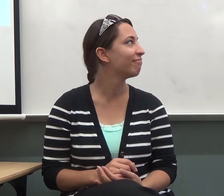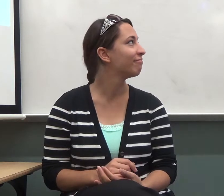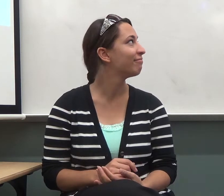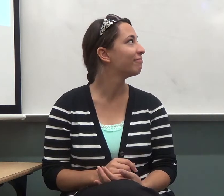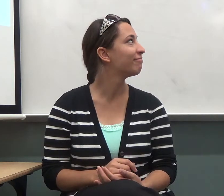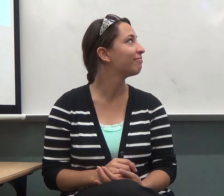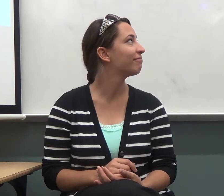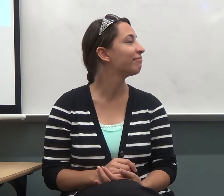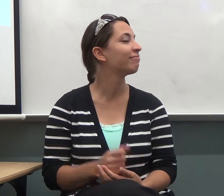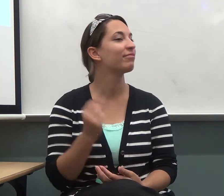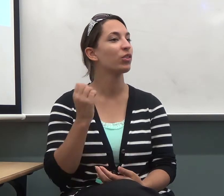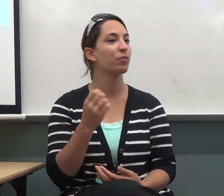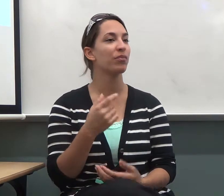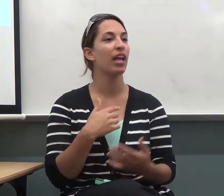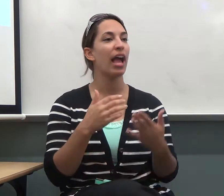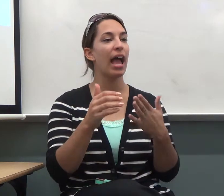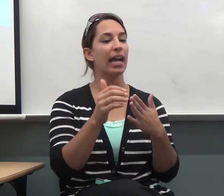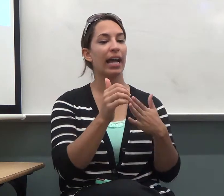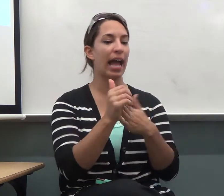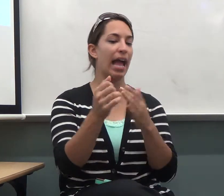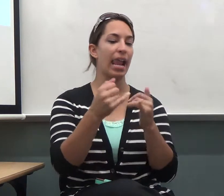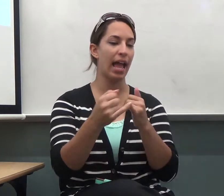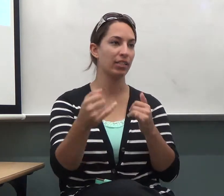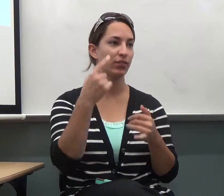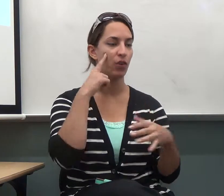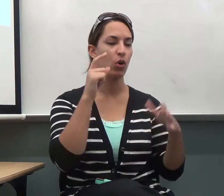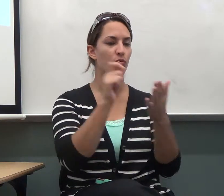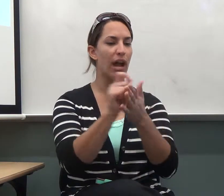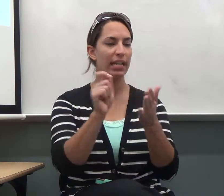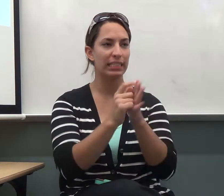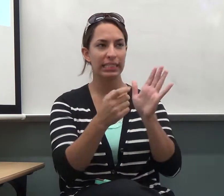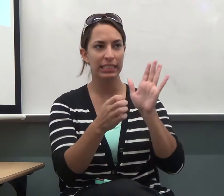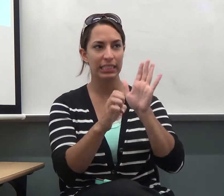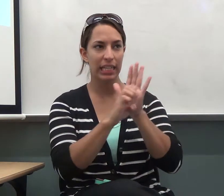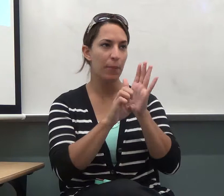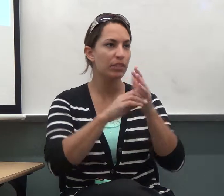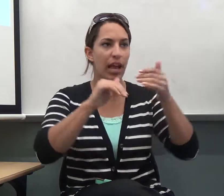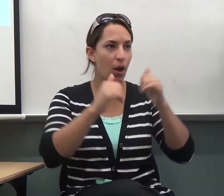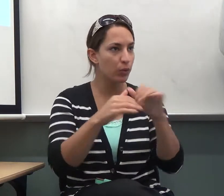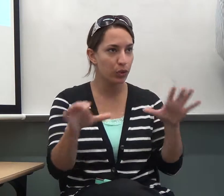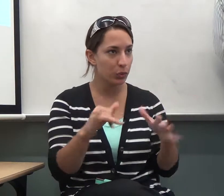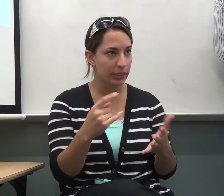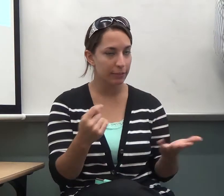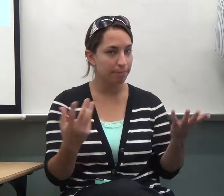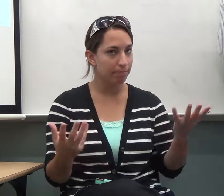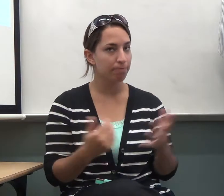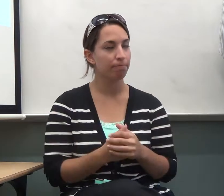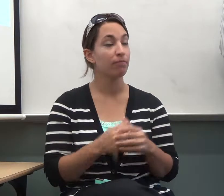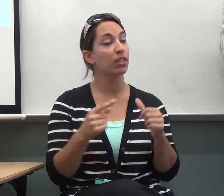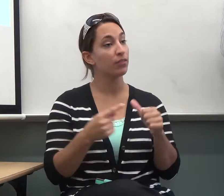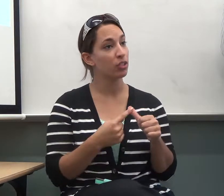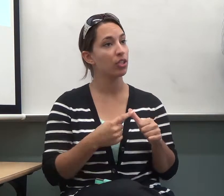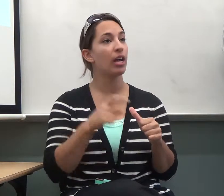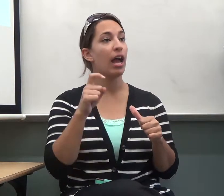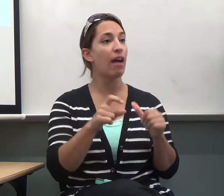Okay, guidelines for writing examples. First of all, we have to select